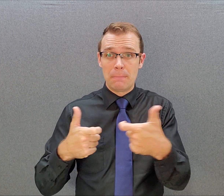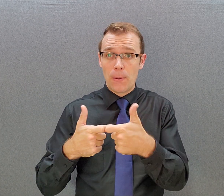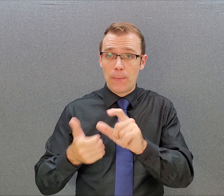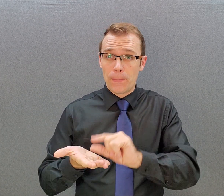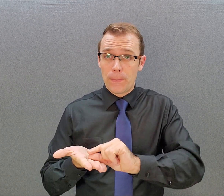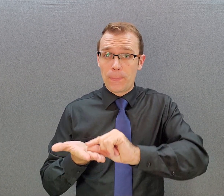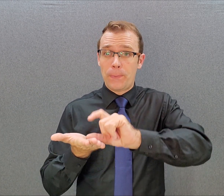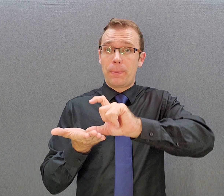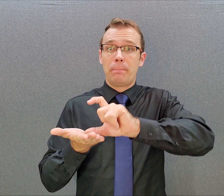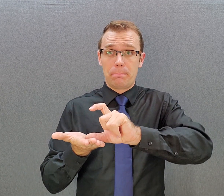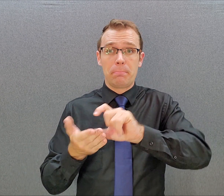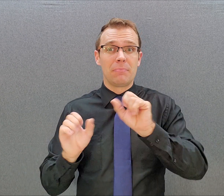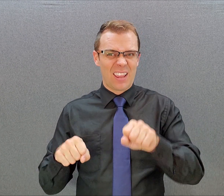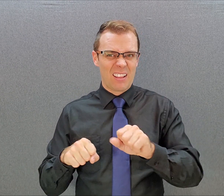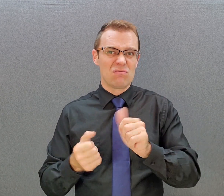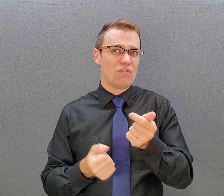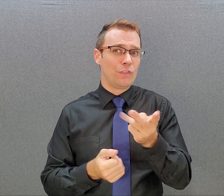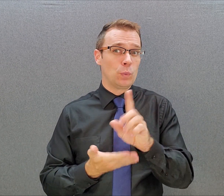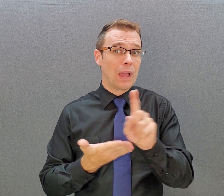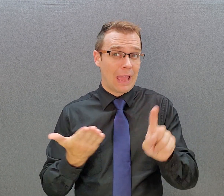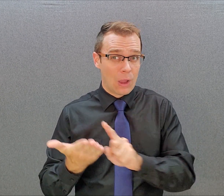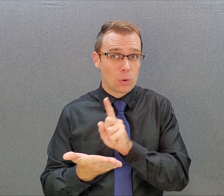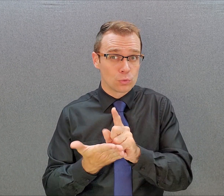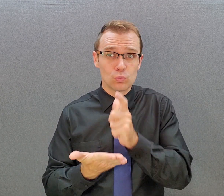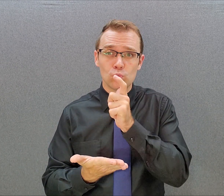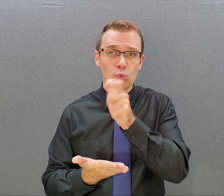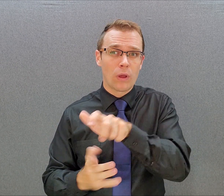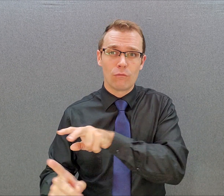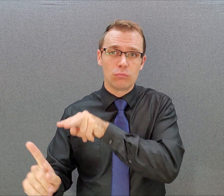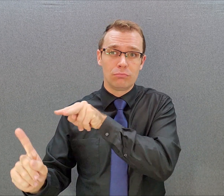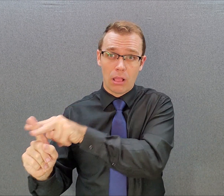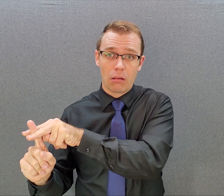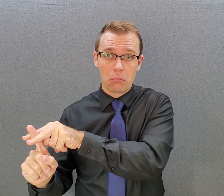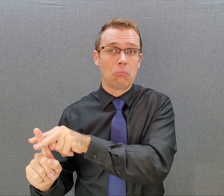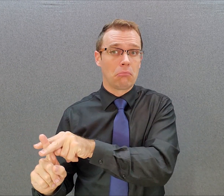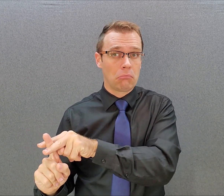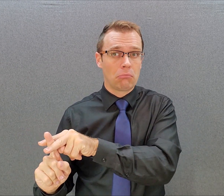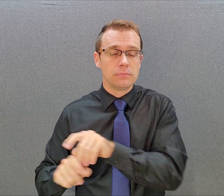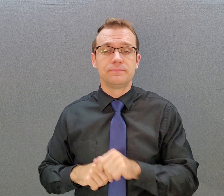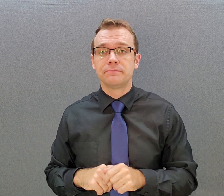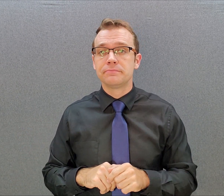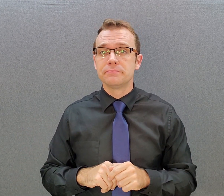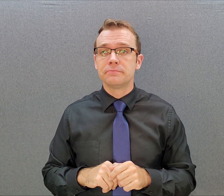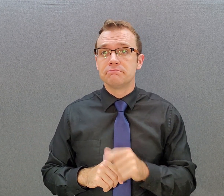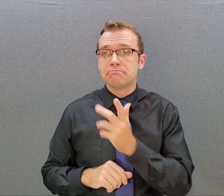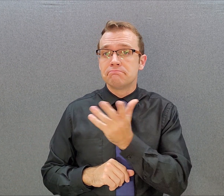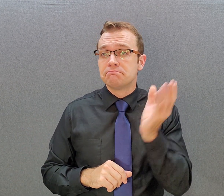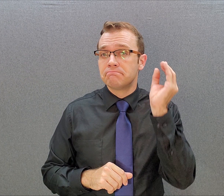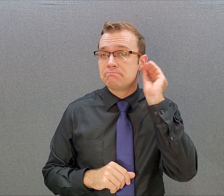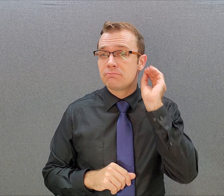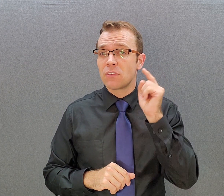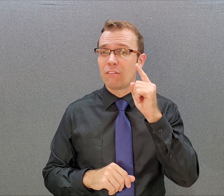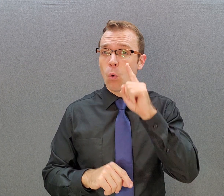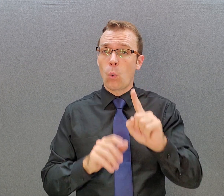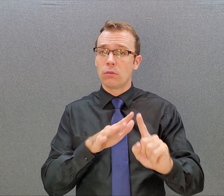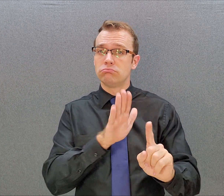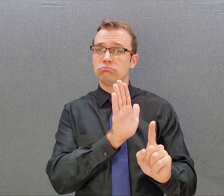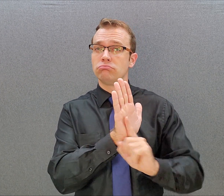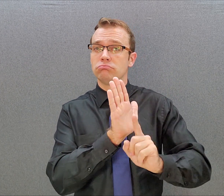TTY can keep running for several hours without power. Considerations for notifications.